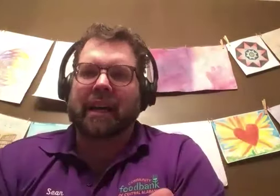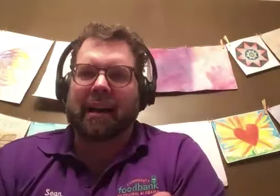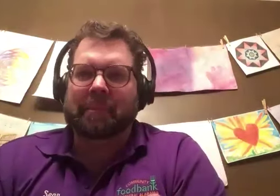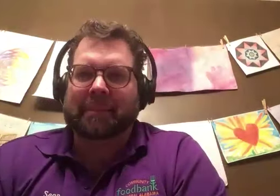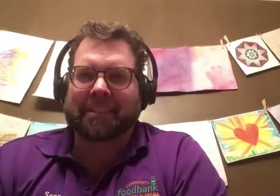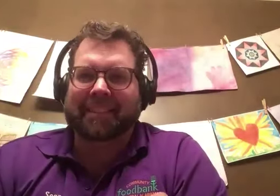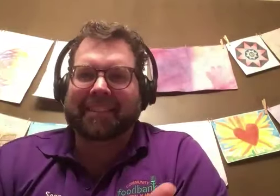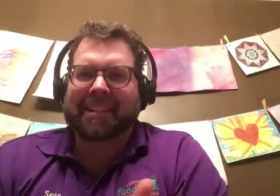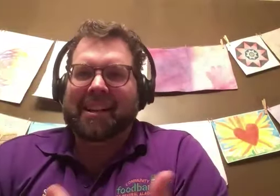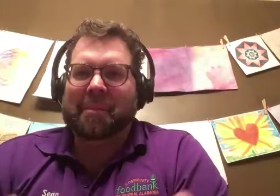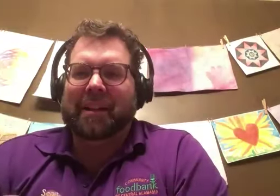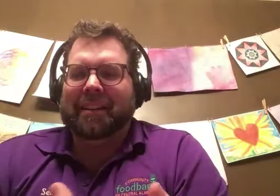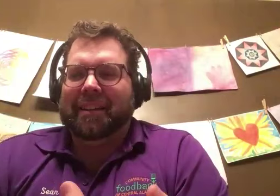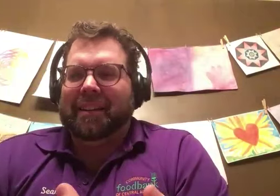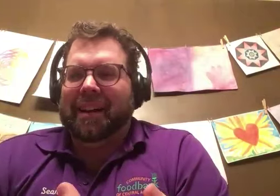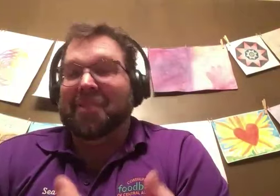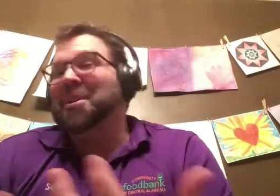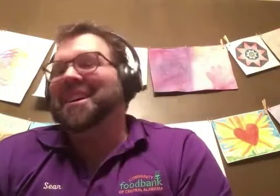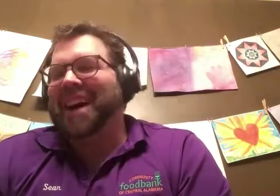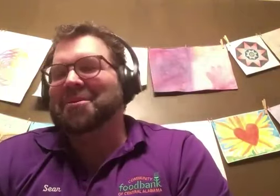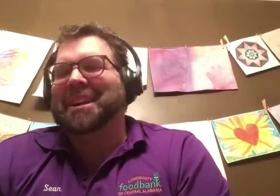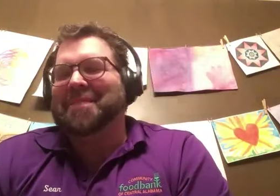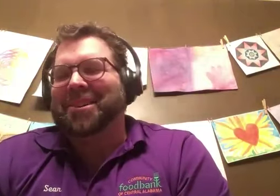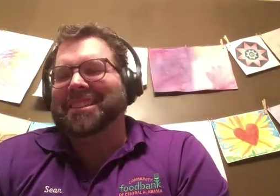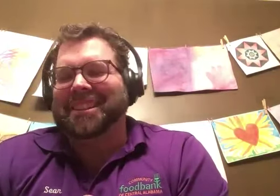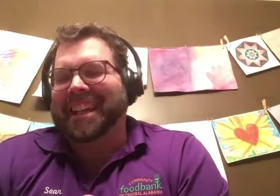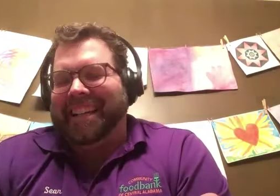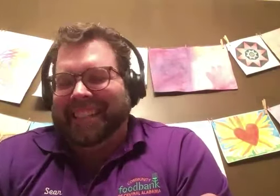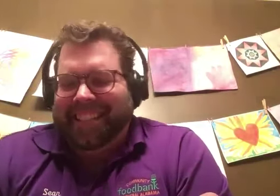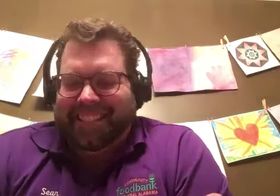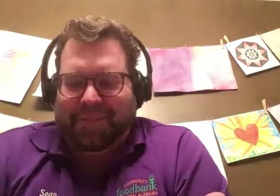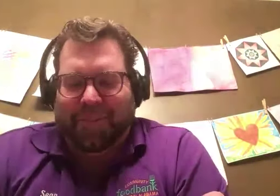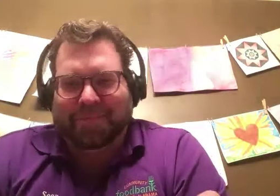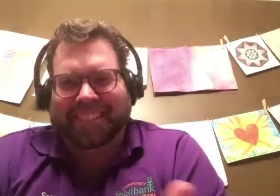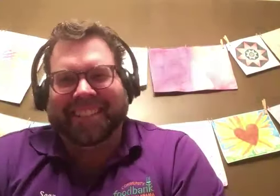top expression. But I don't want to come across sarcastic in two forms.